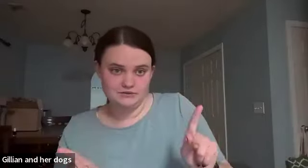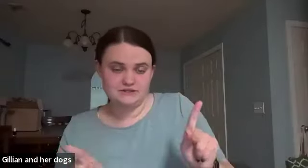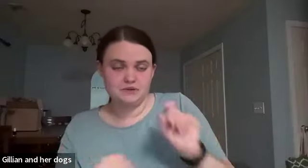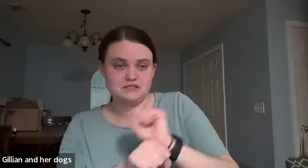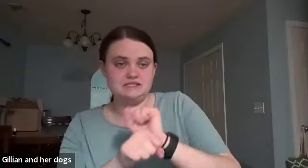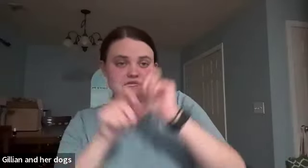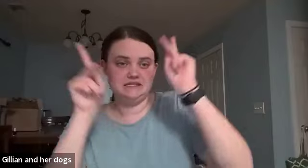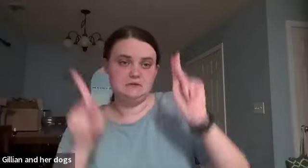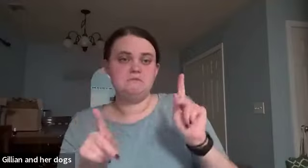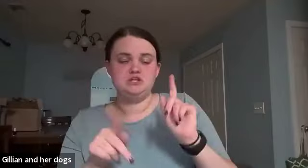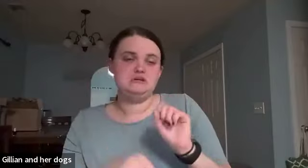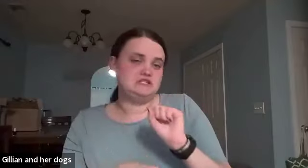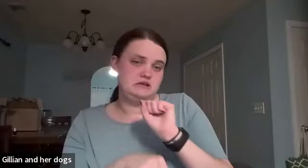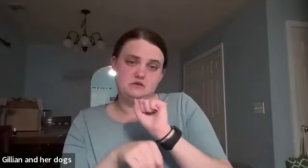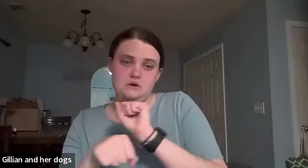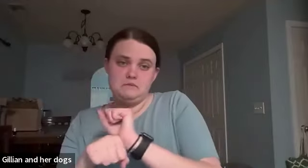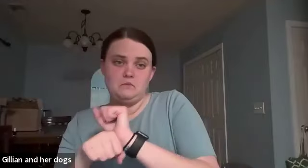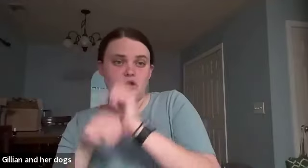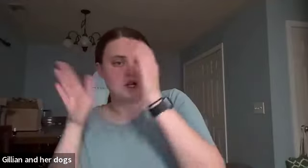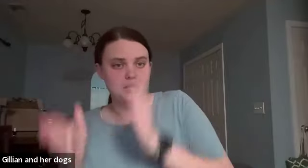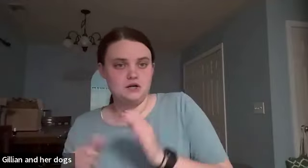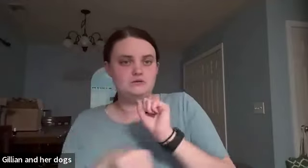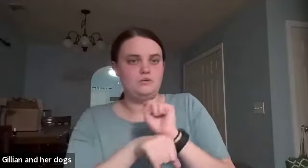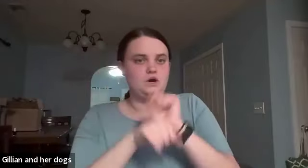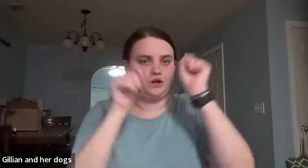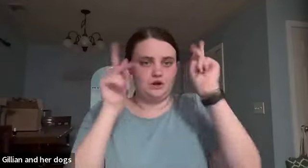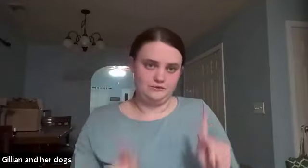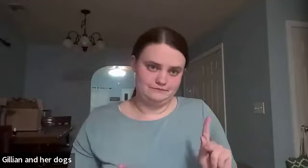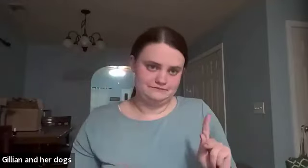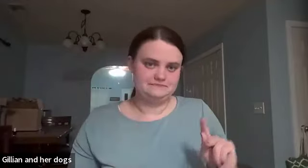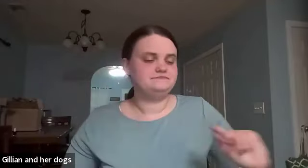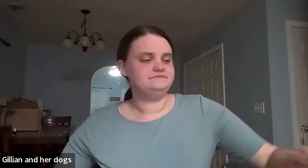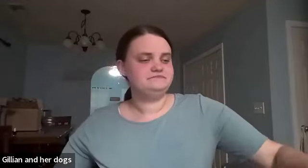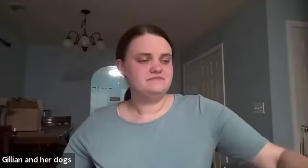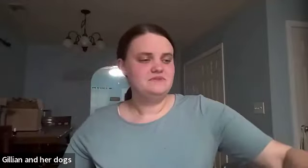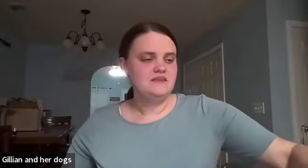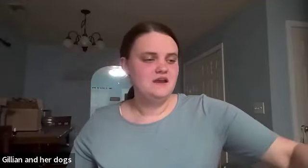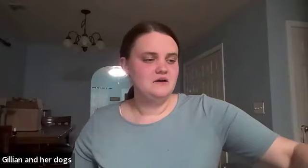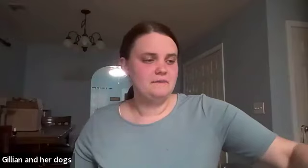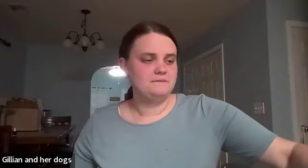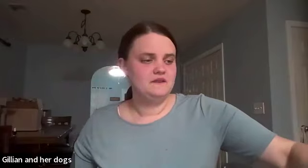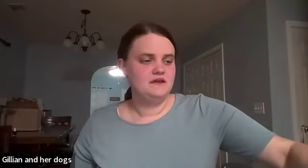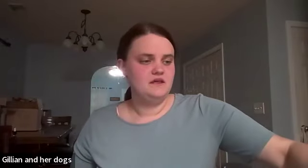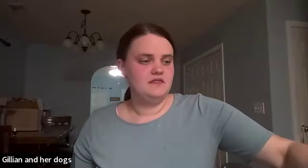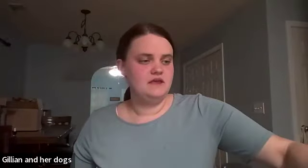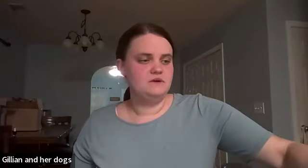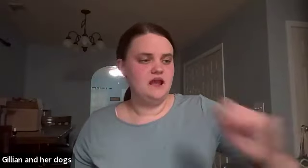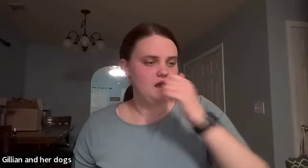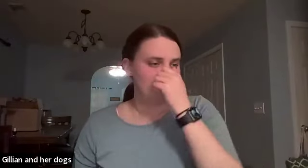worker with the person, but you can do either one. Worker. Okay. Then we